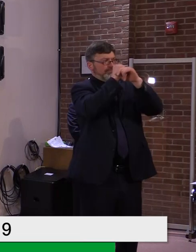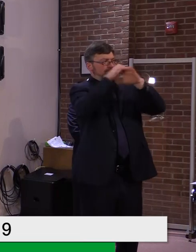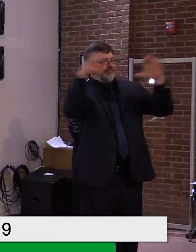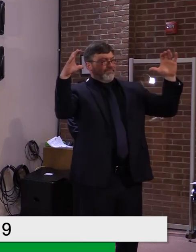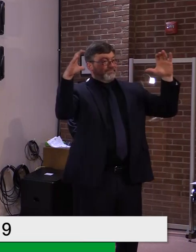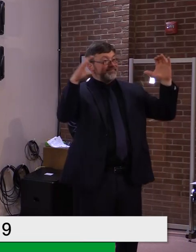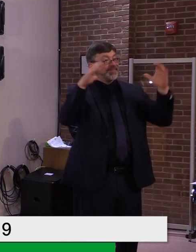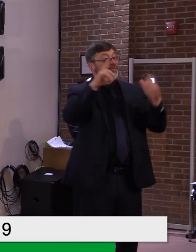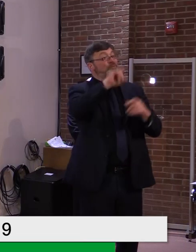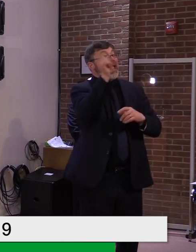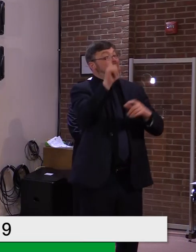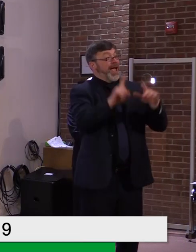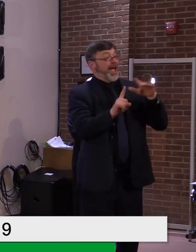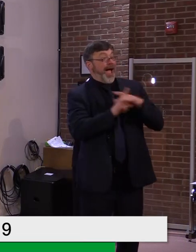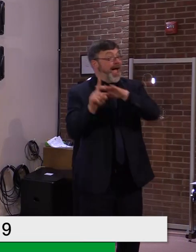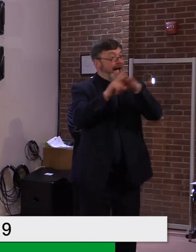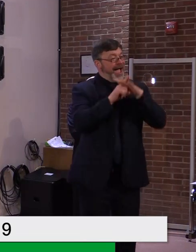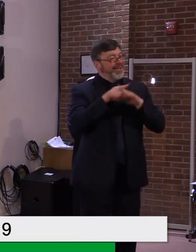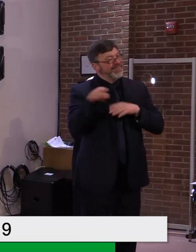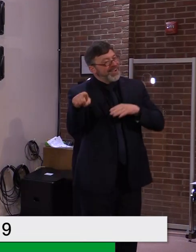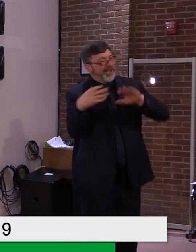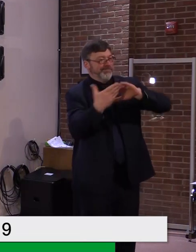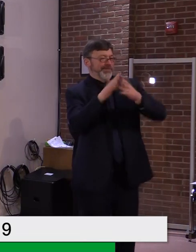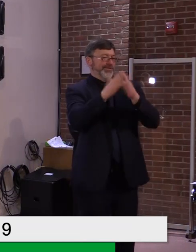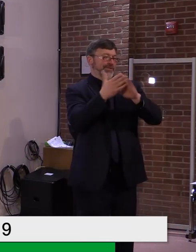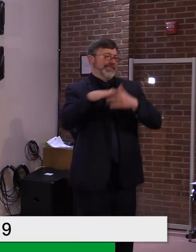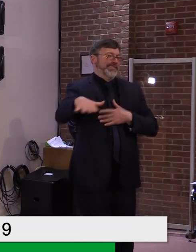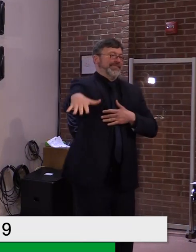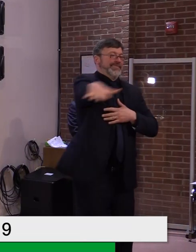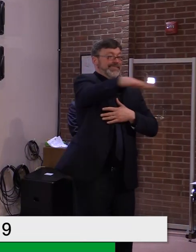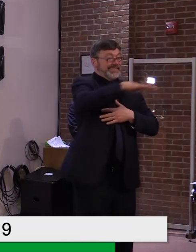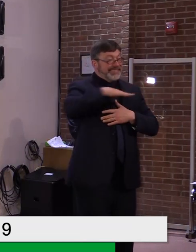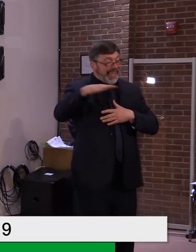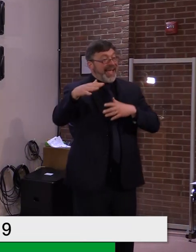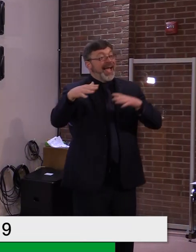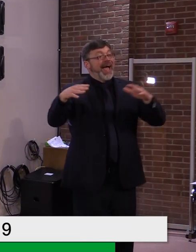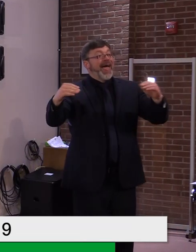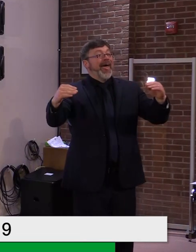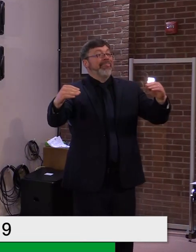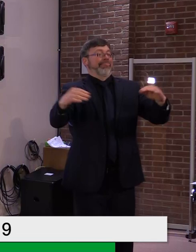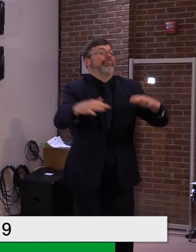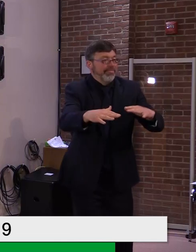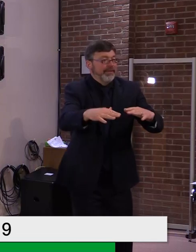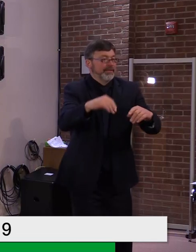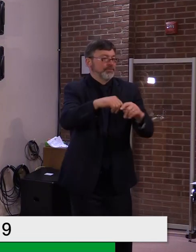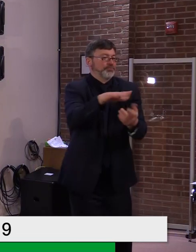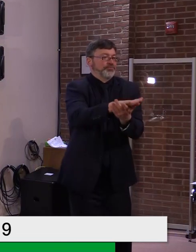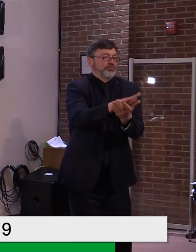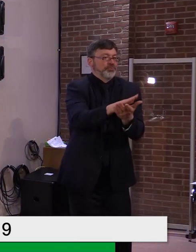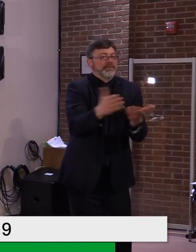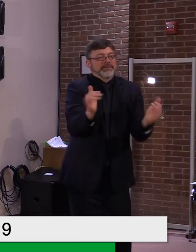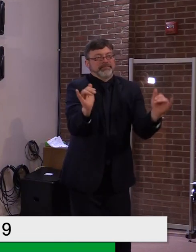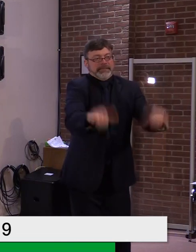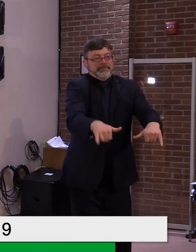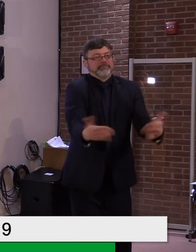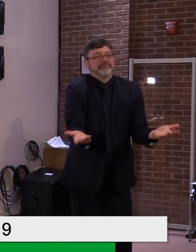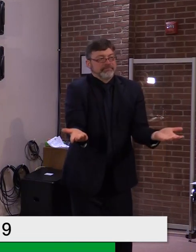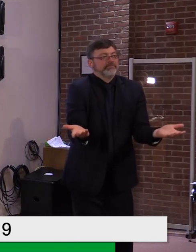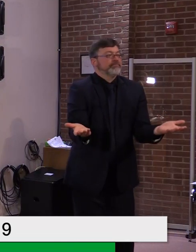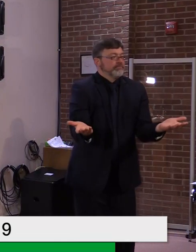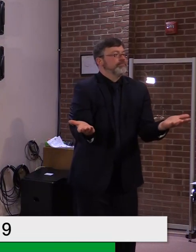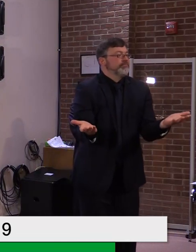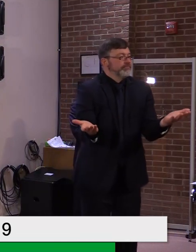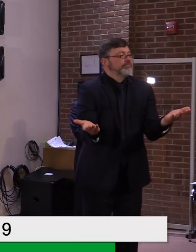sure. Also, with regard to your previous question on the vaccination, I agree with Commissioner Pichek that it's too